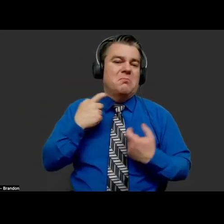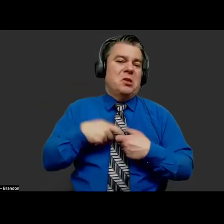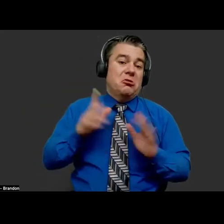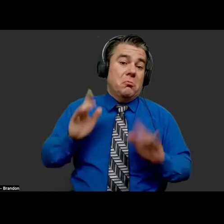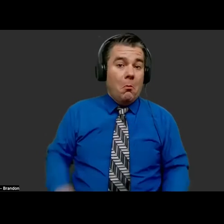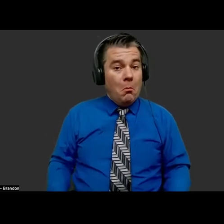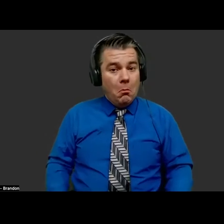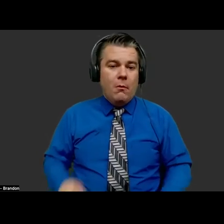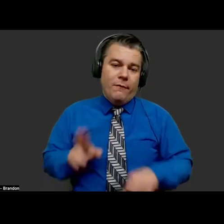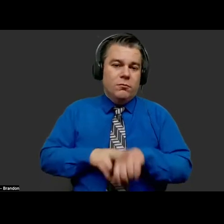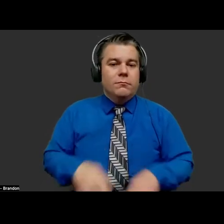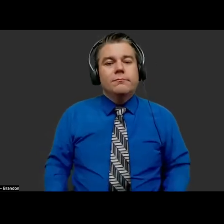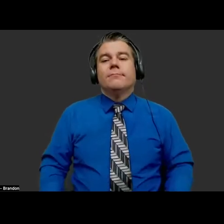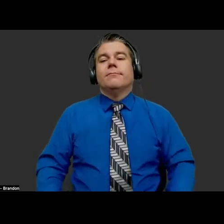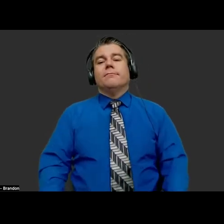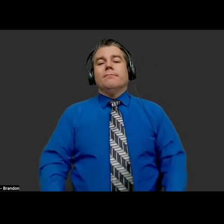of course. So